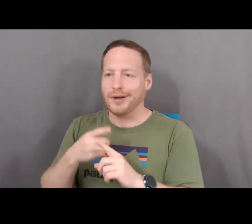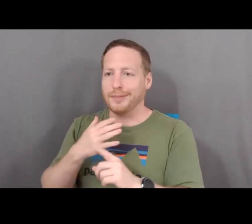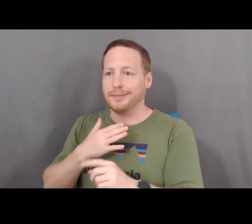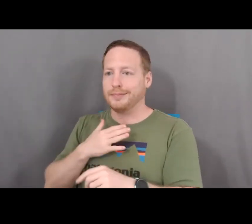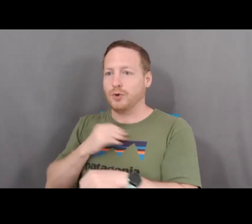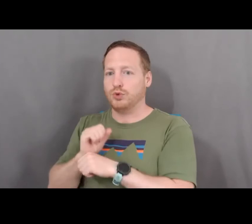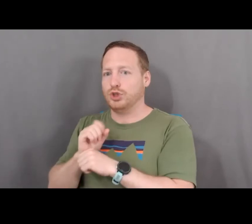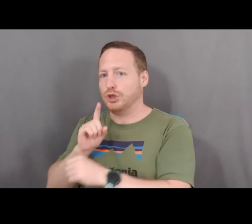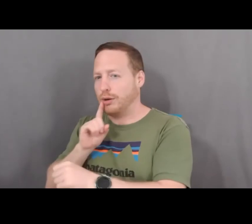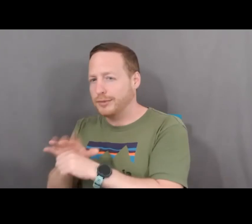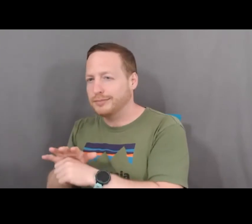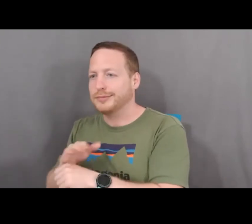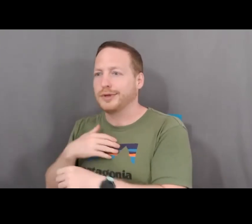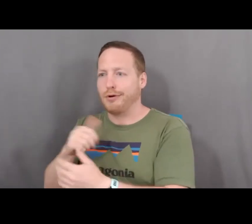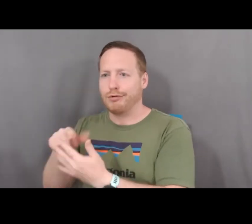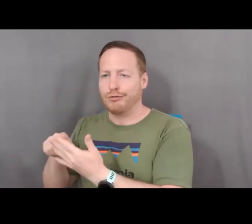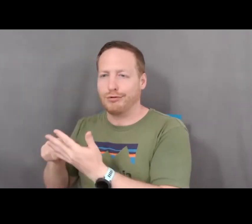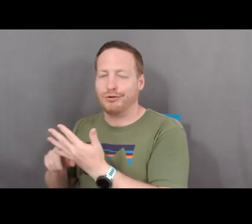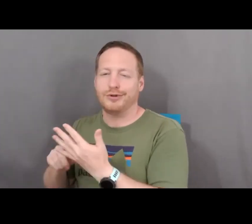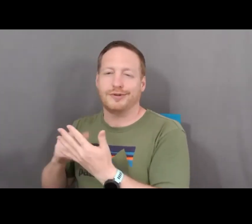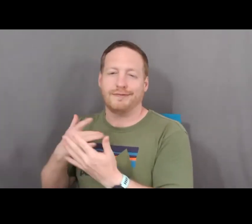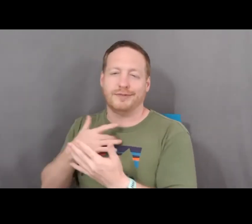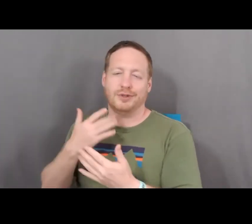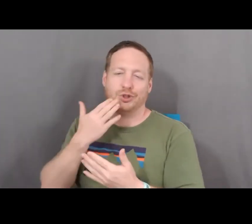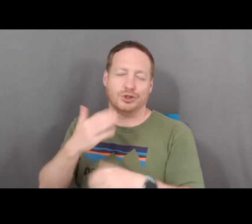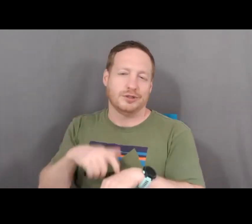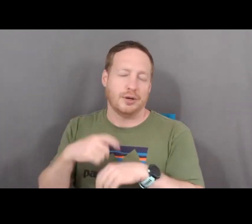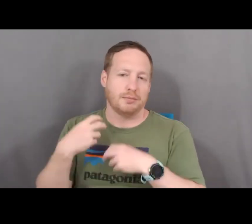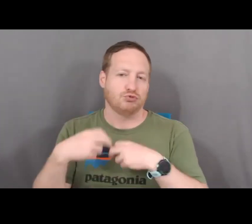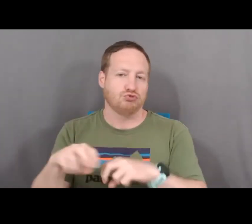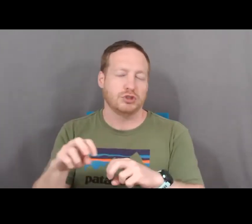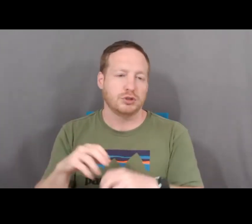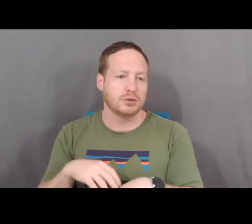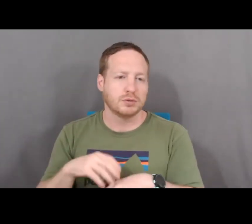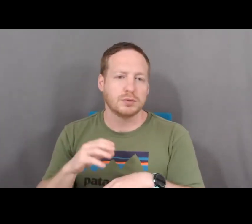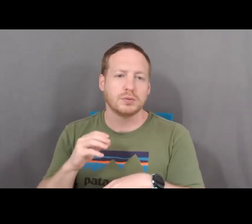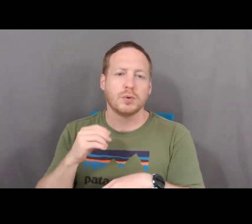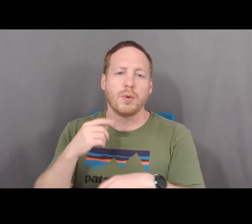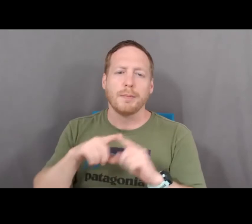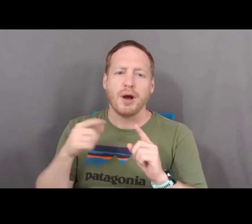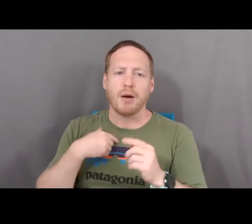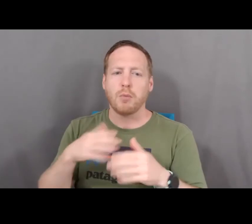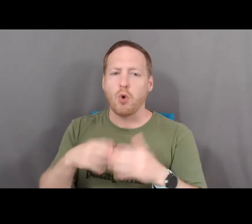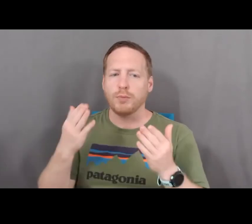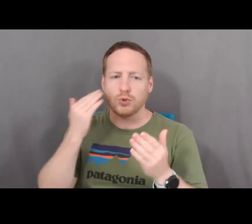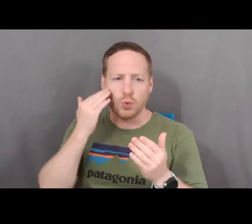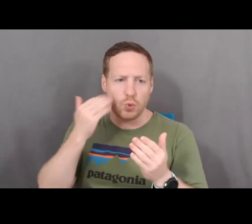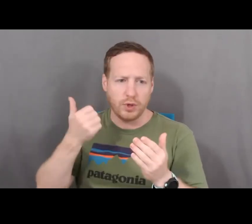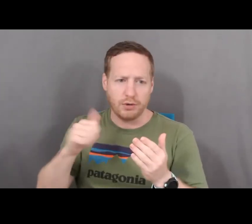wane. I know from my work commitments, I feel as though it's a good time to transition out. So